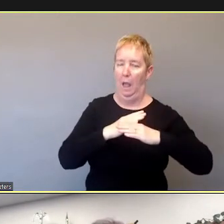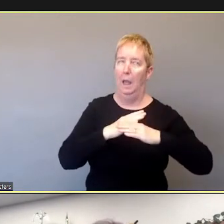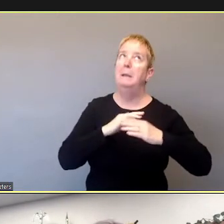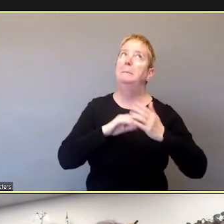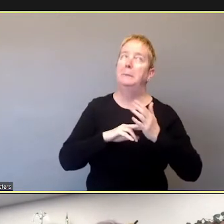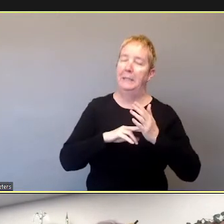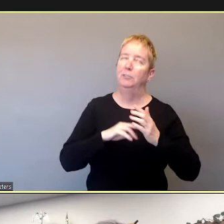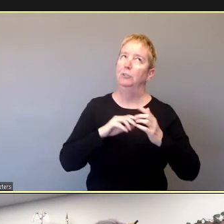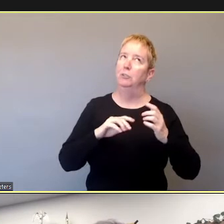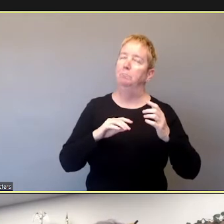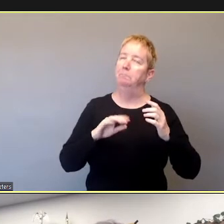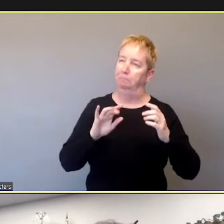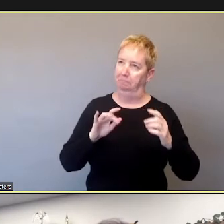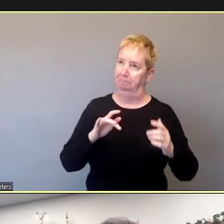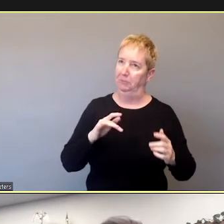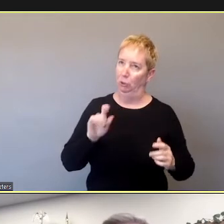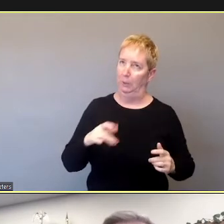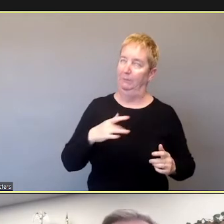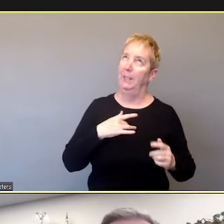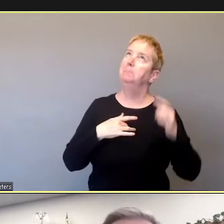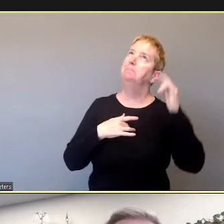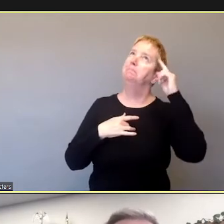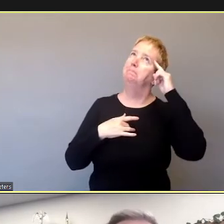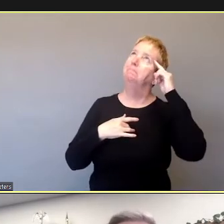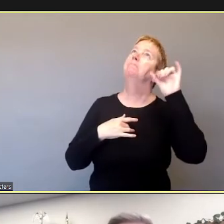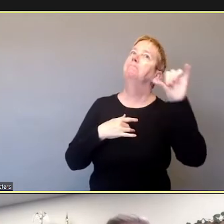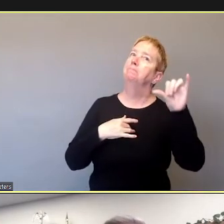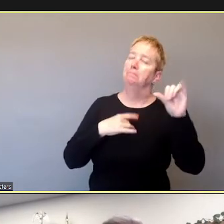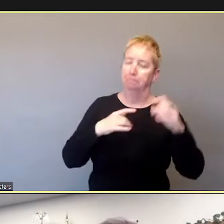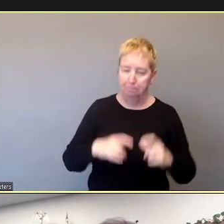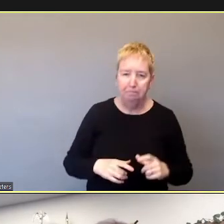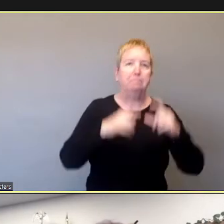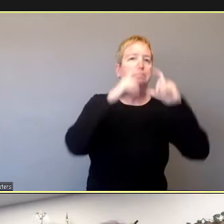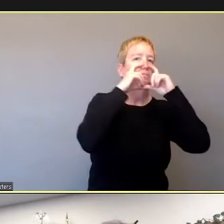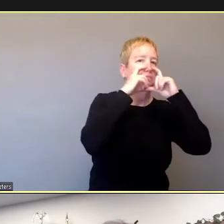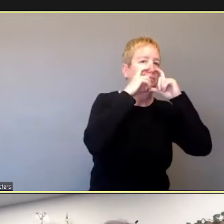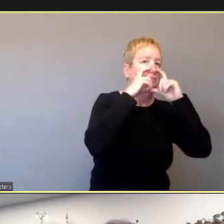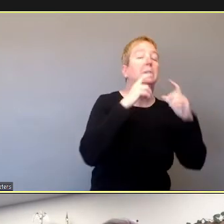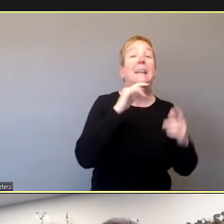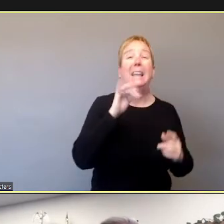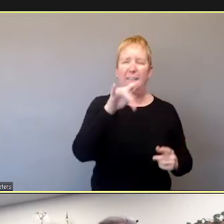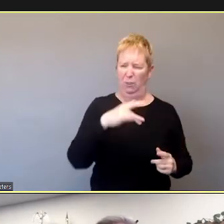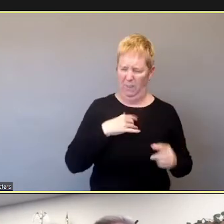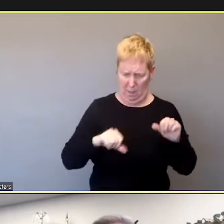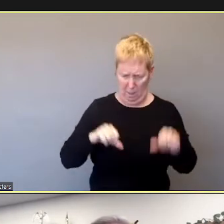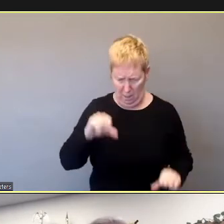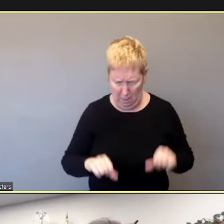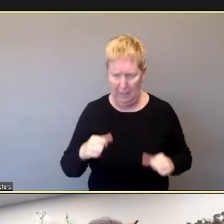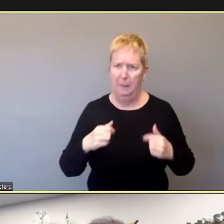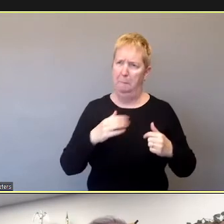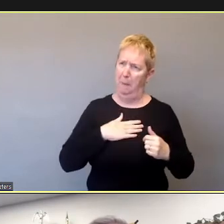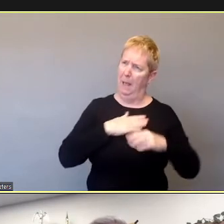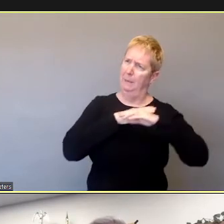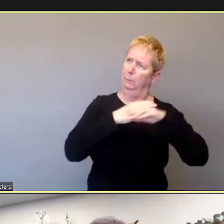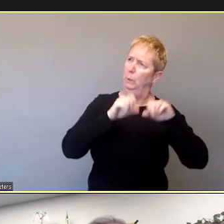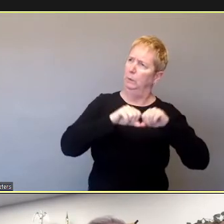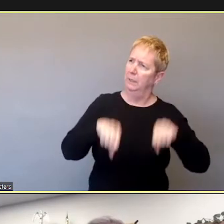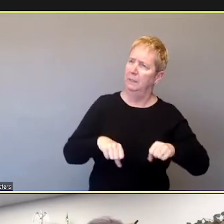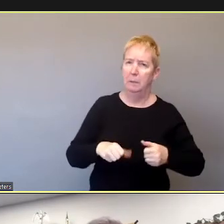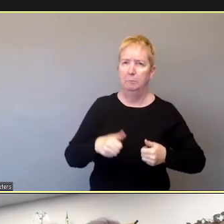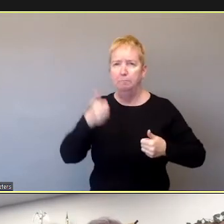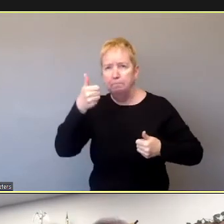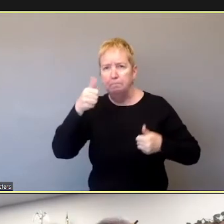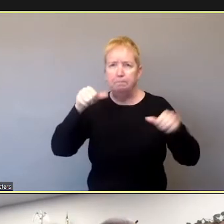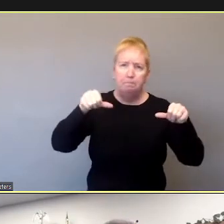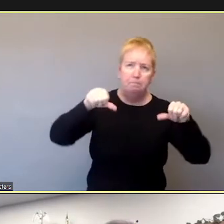be immunosuppressed. The best way to confirm that is to talk, of course, with your treating provider about that and get them to weigh in. But